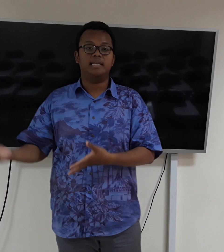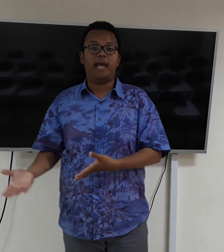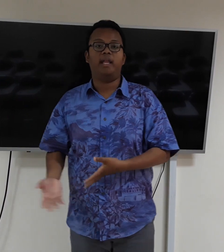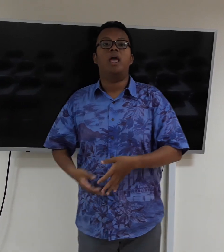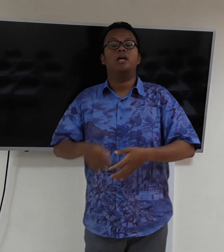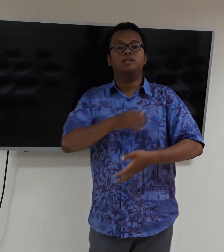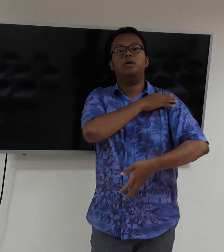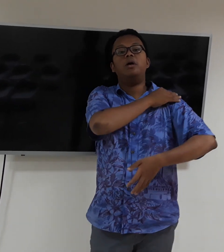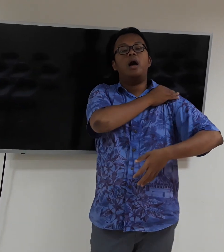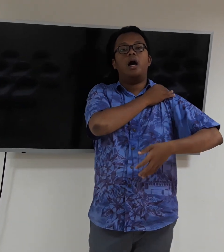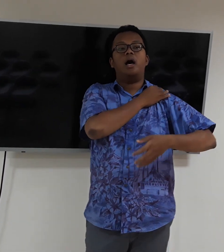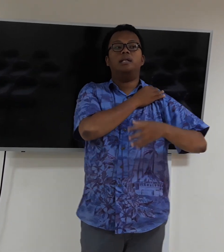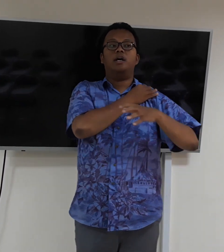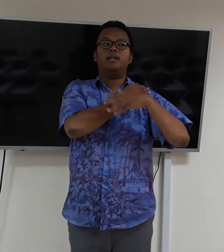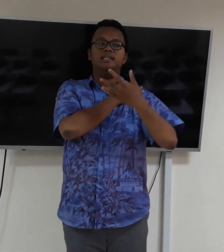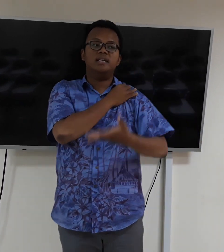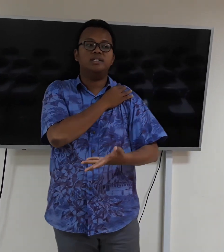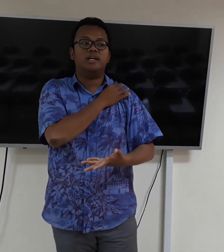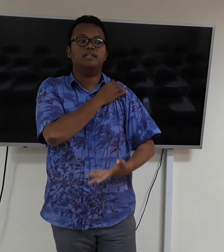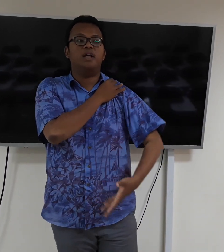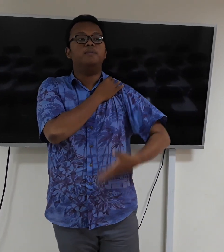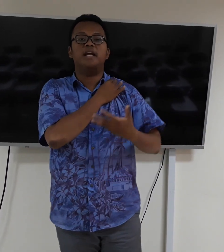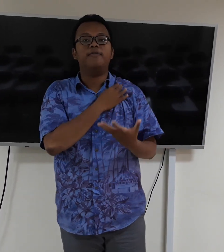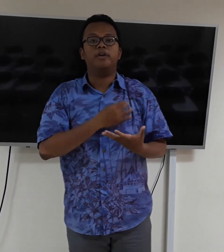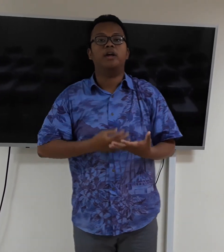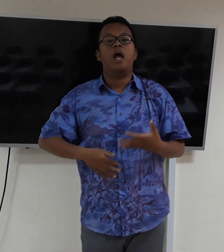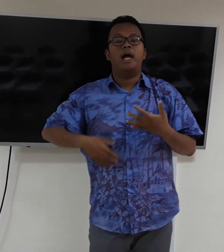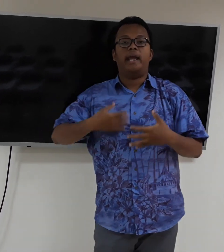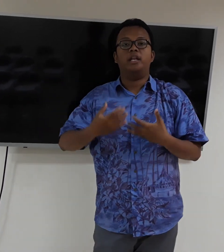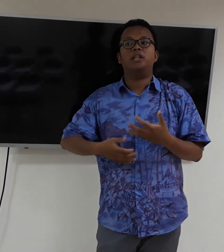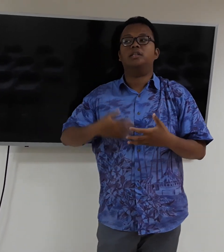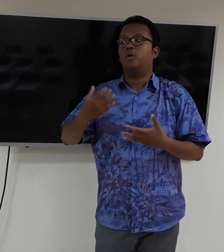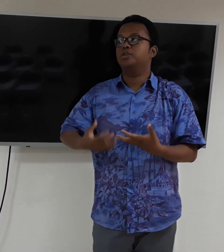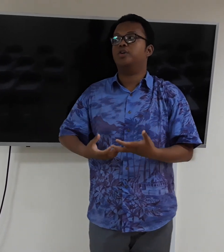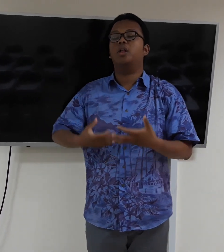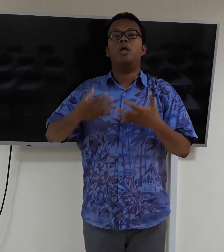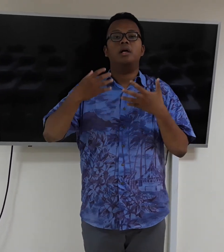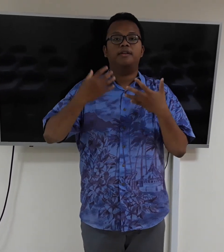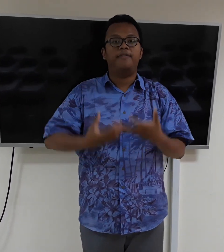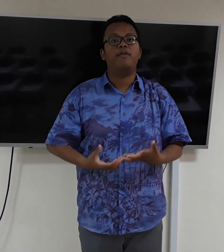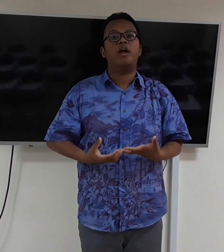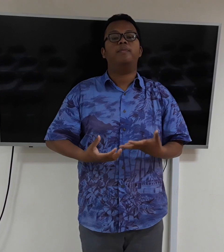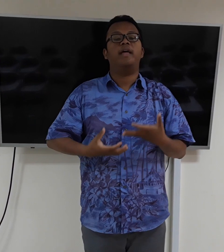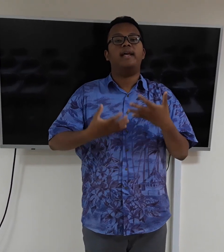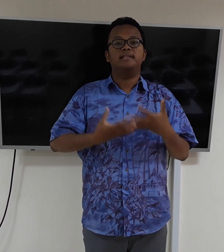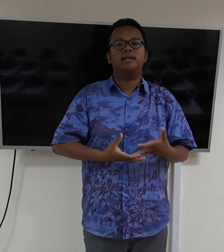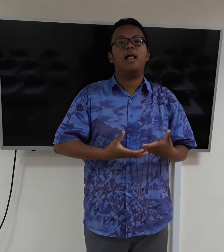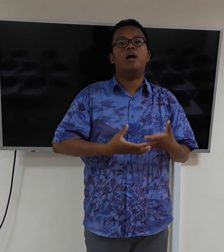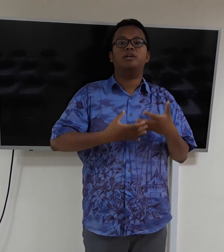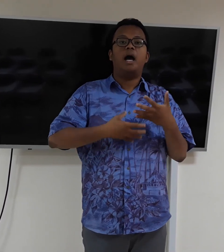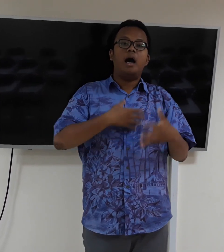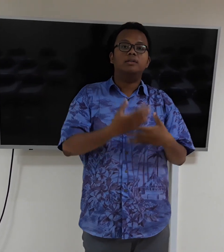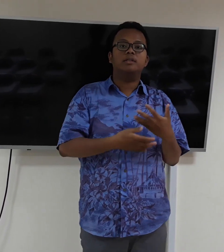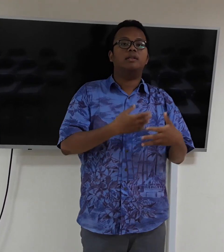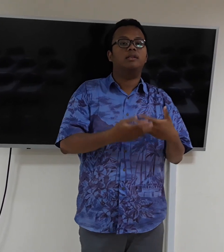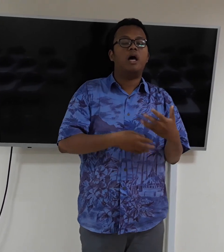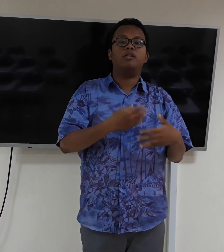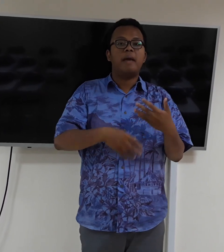design. So the researchers, the observer, cannot control the external or the out matters